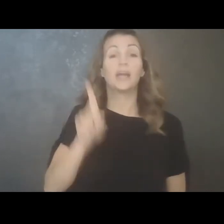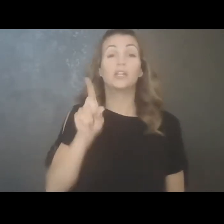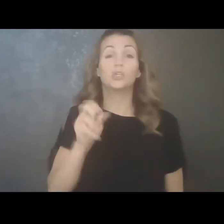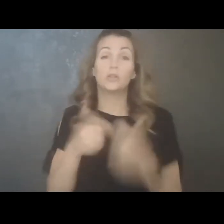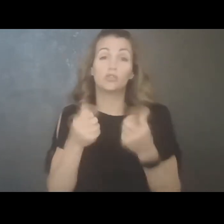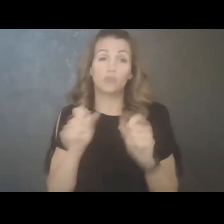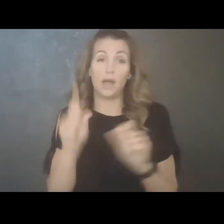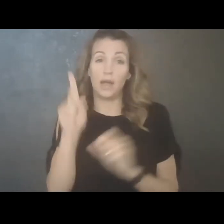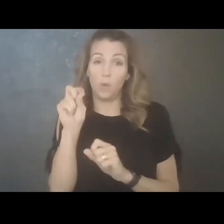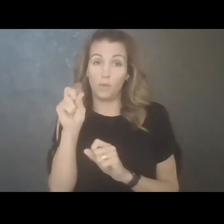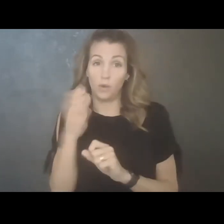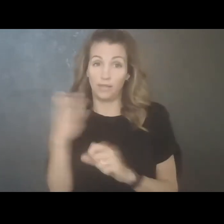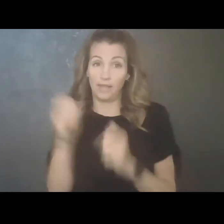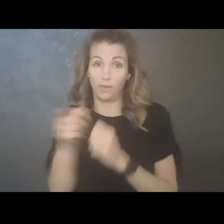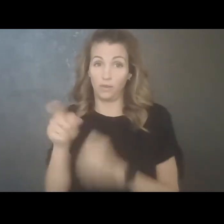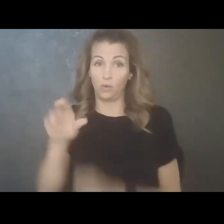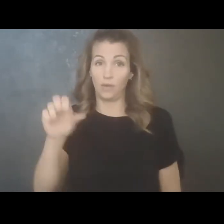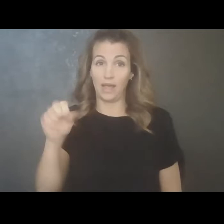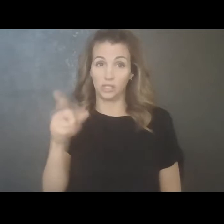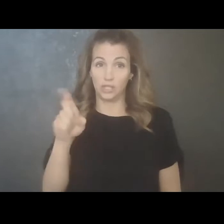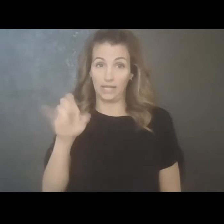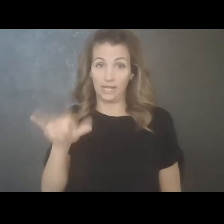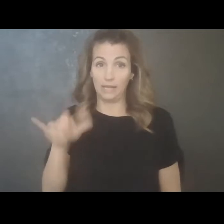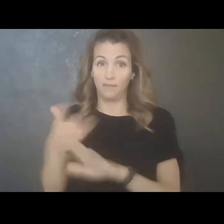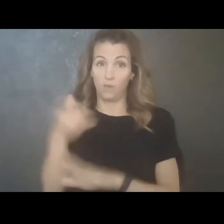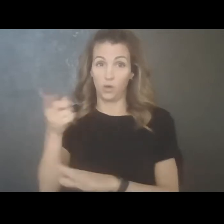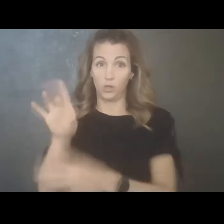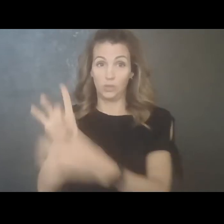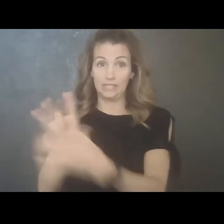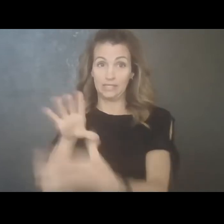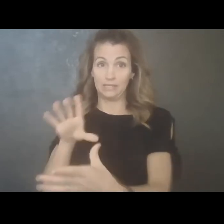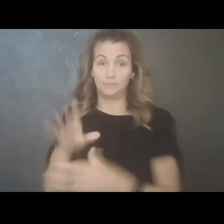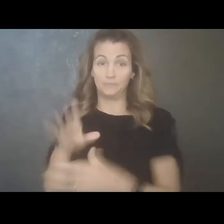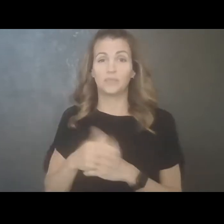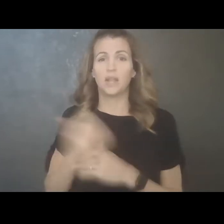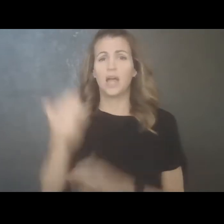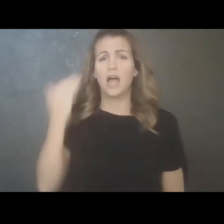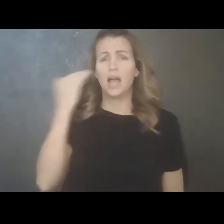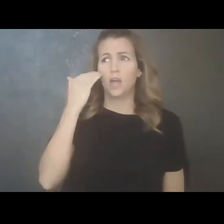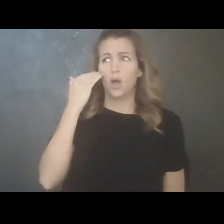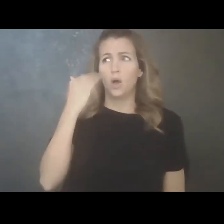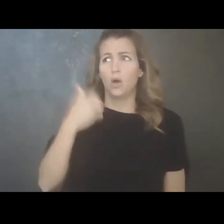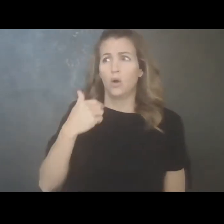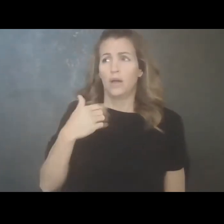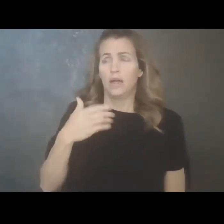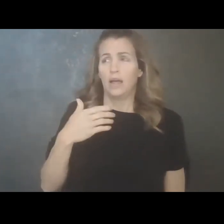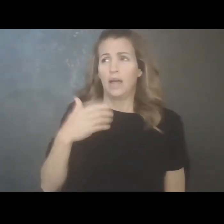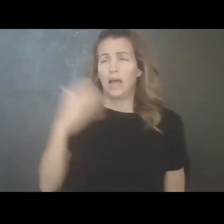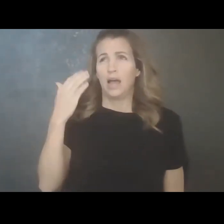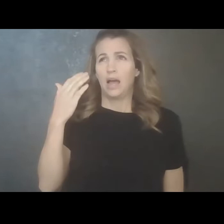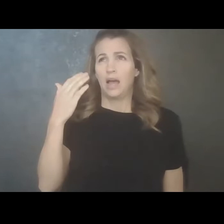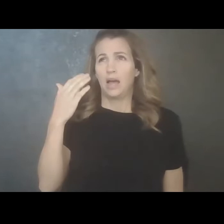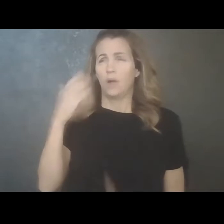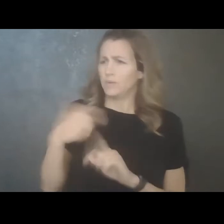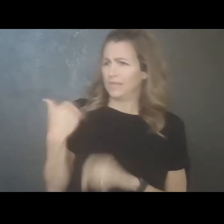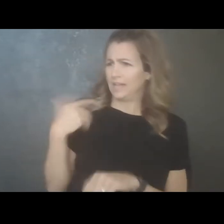thing with you, Ashley, before we go. I know we all, after all this, I don't know, when was the last